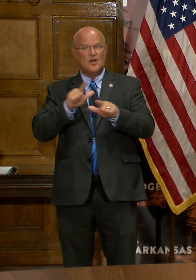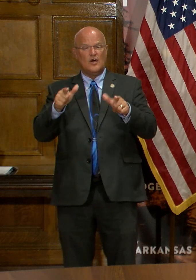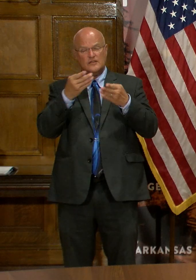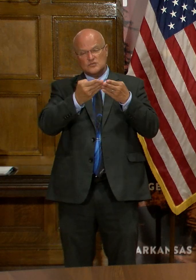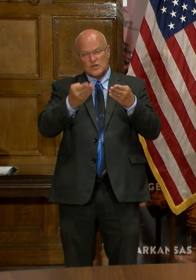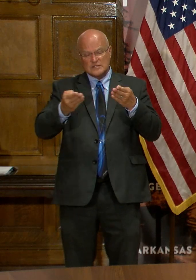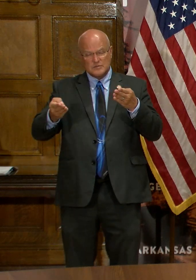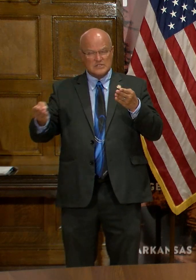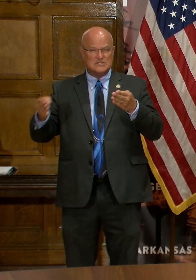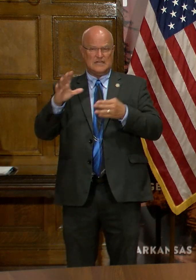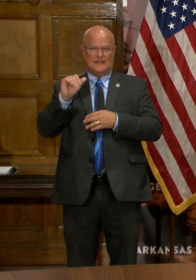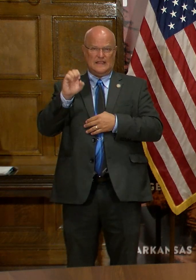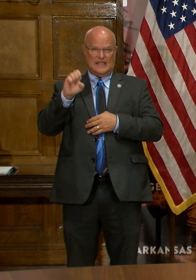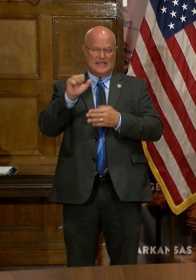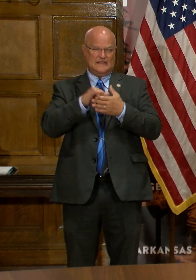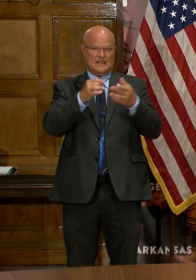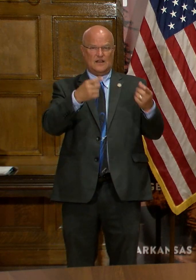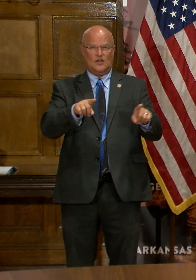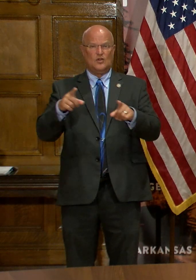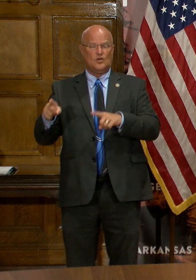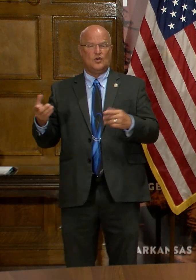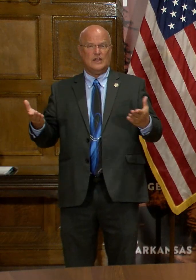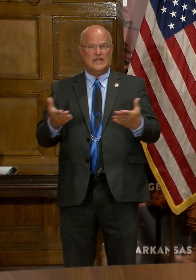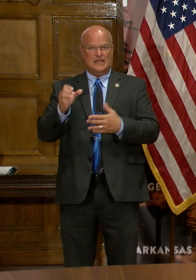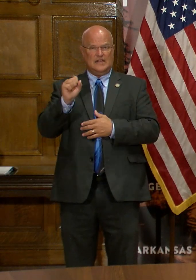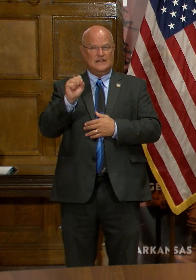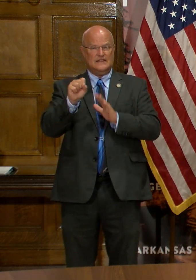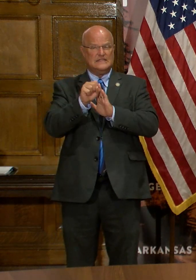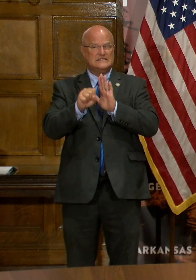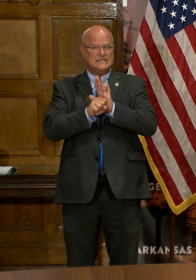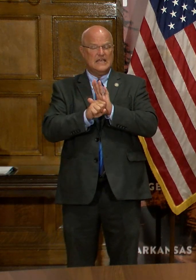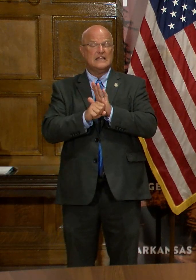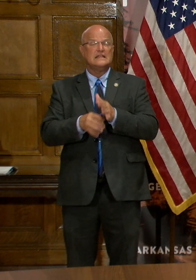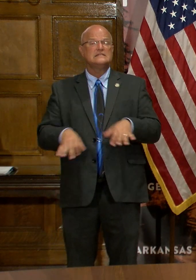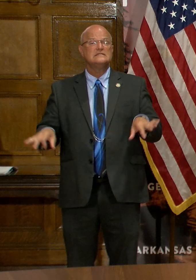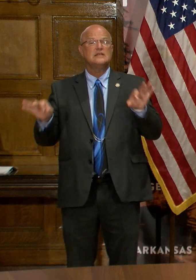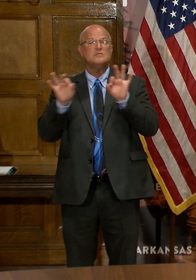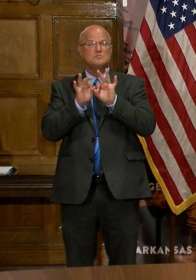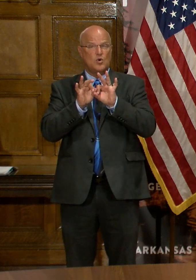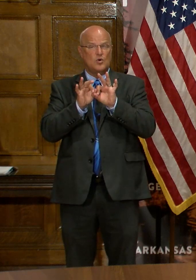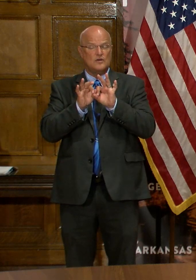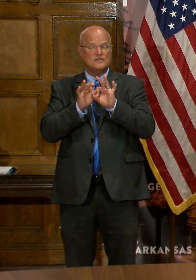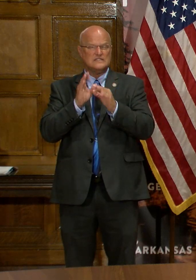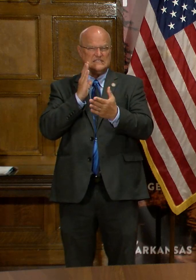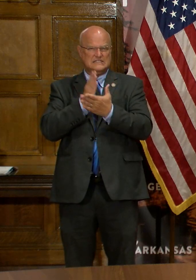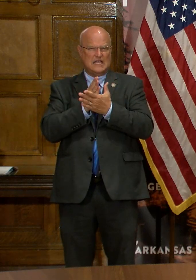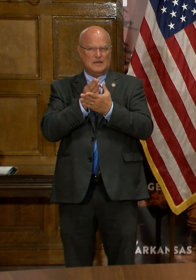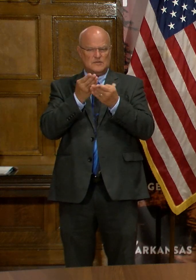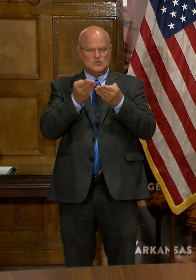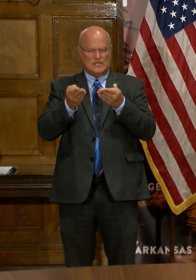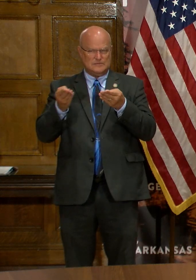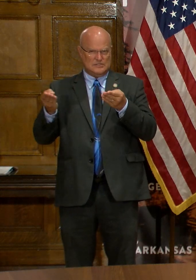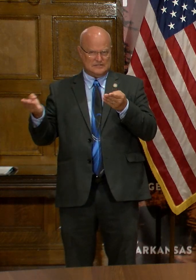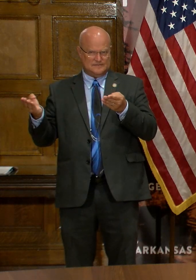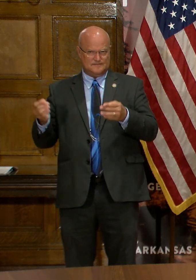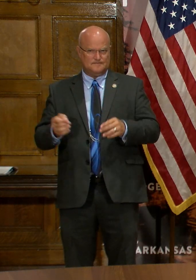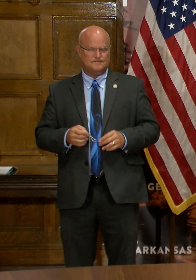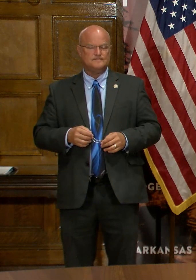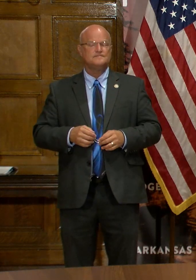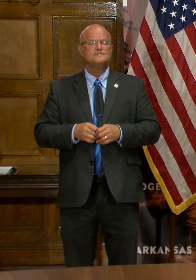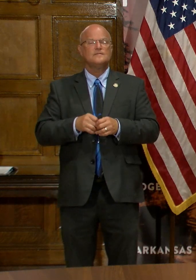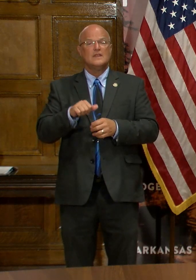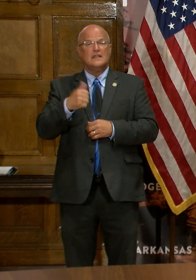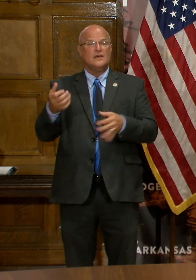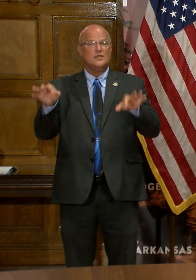transmission in the cases that occur in our state. That's a very important strategy for stopping the transmission.